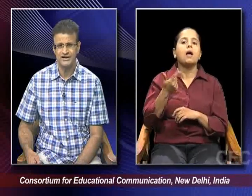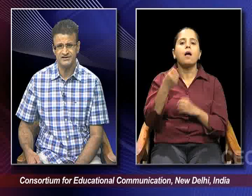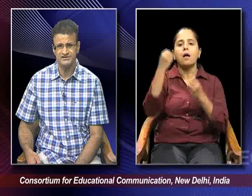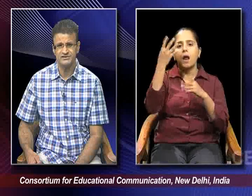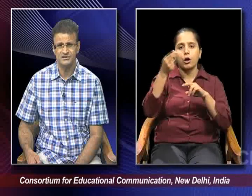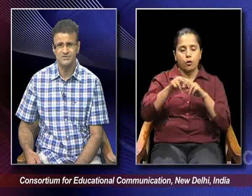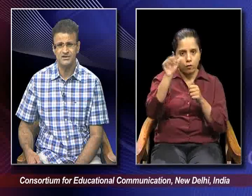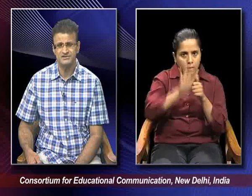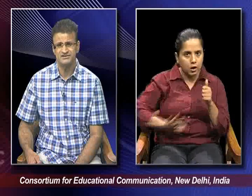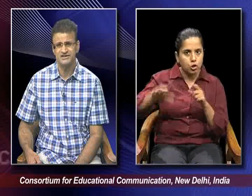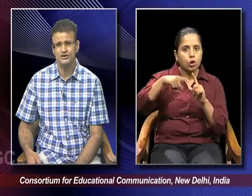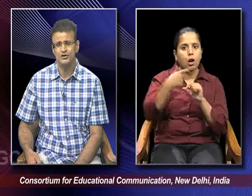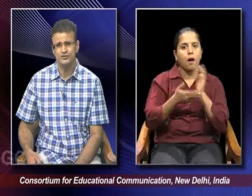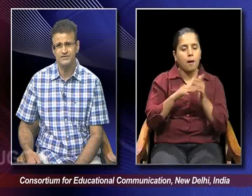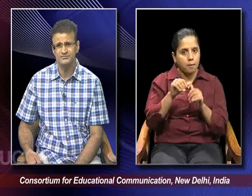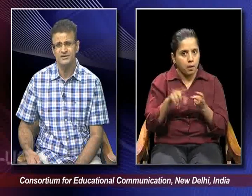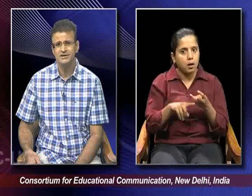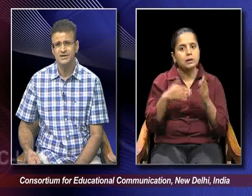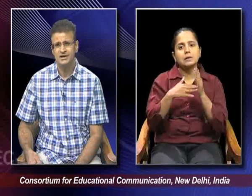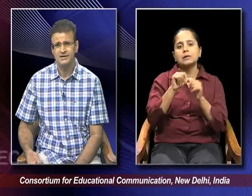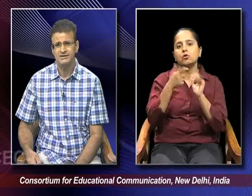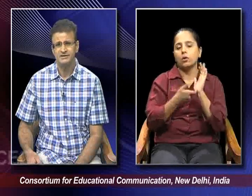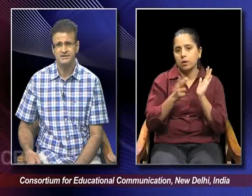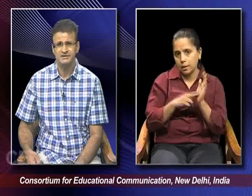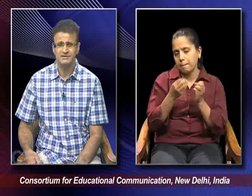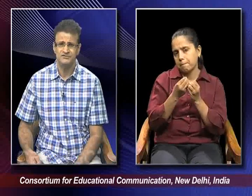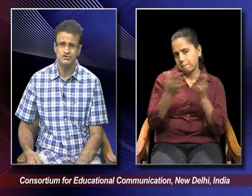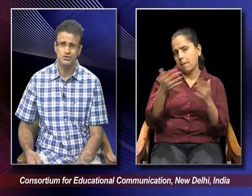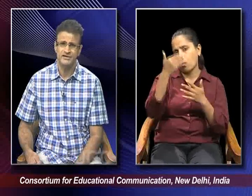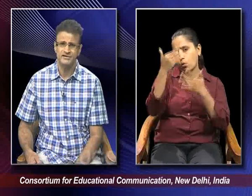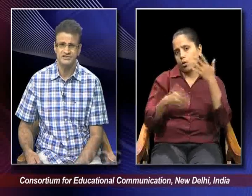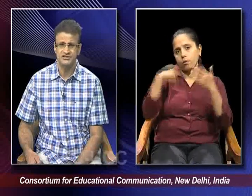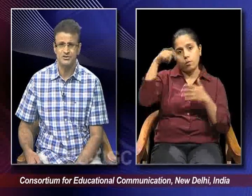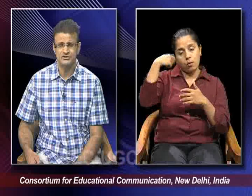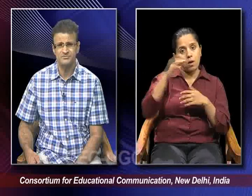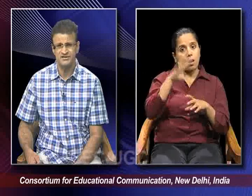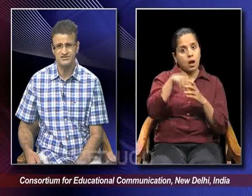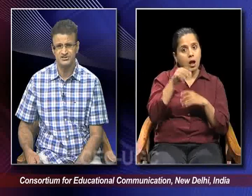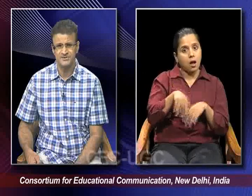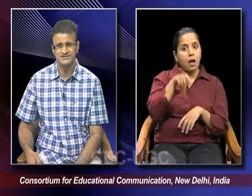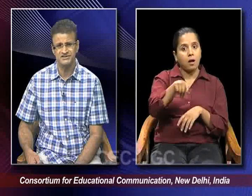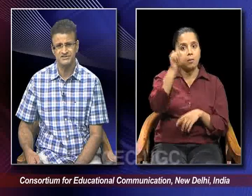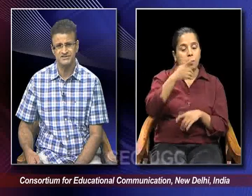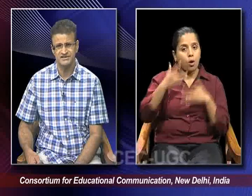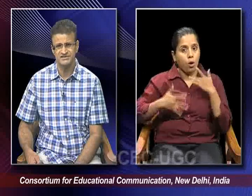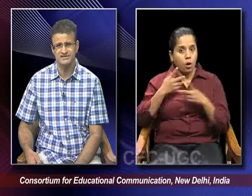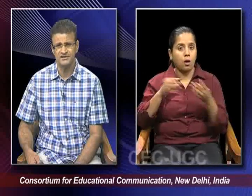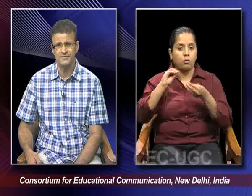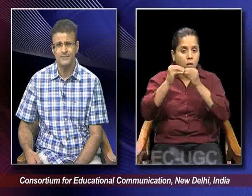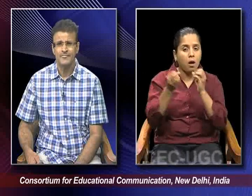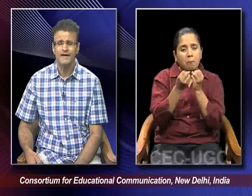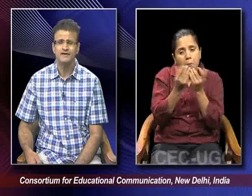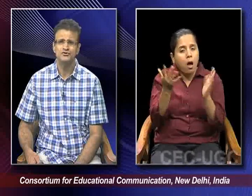of Dice, Karma, Zarina, all of them, they were showing intensely hot embraces, passionate kissing,